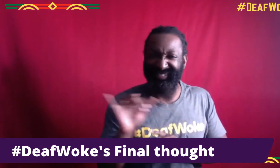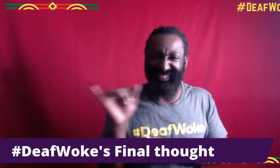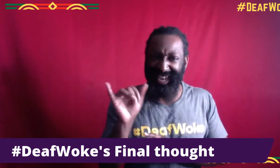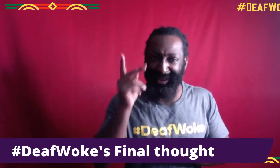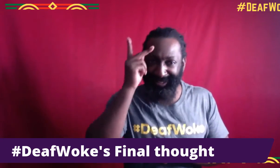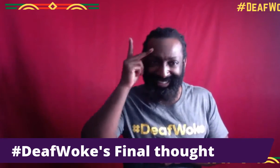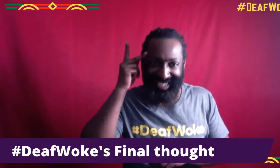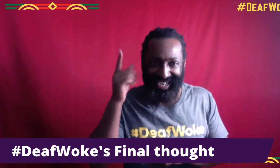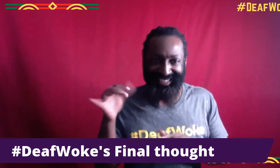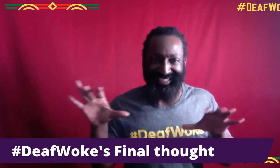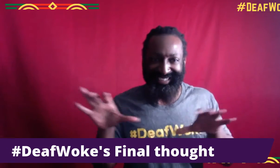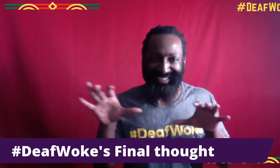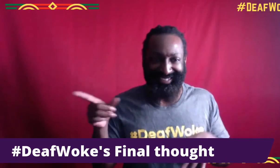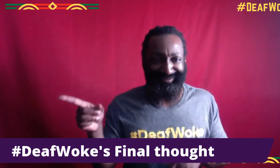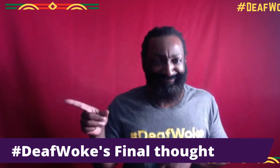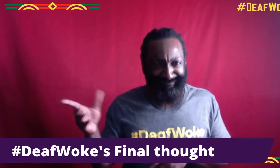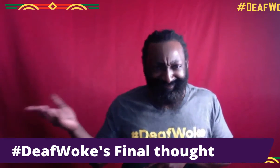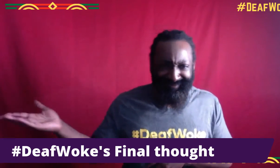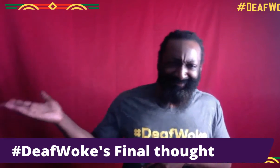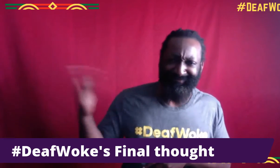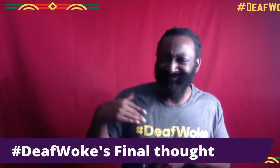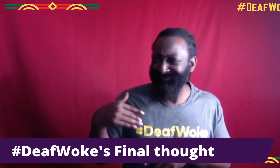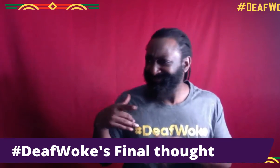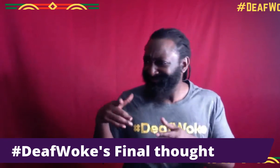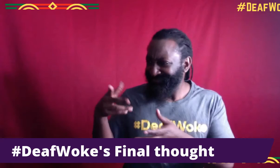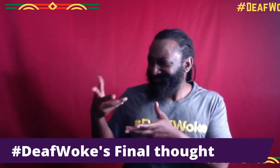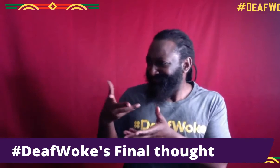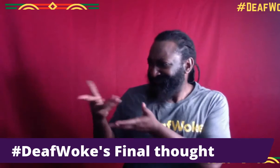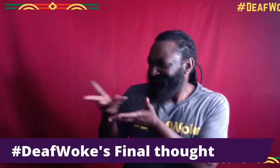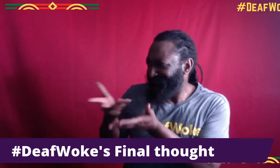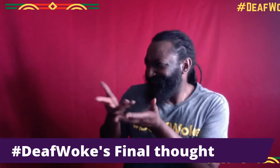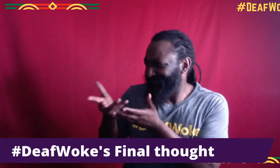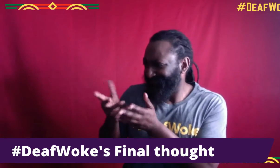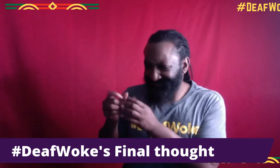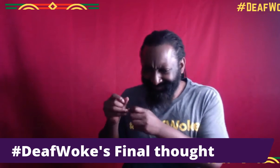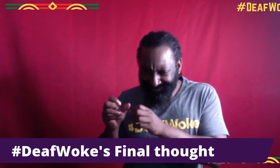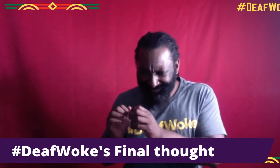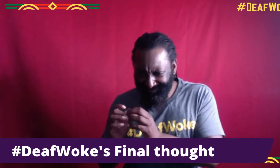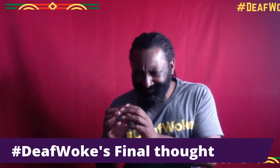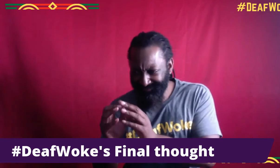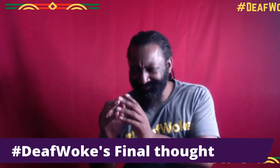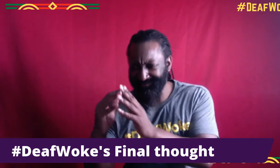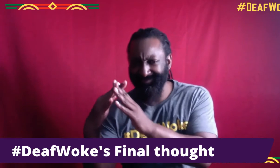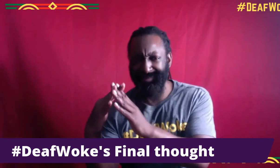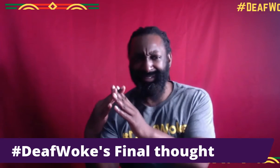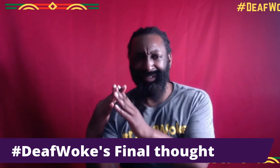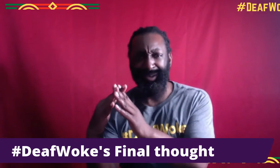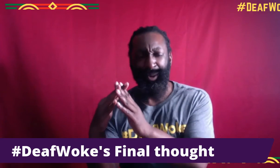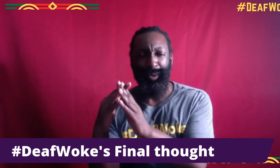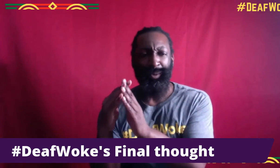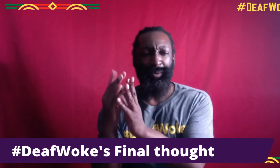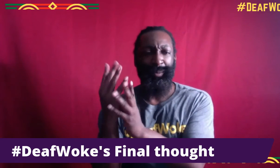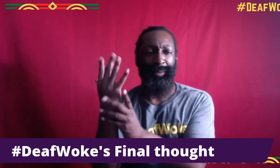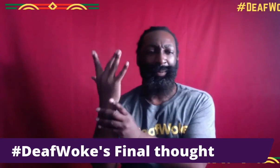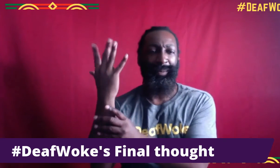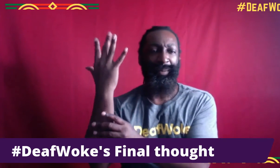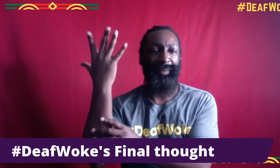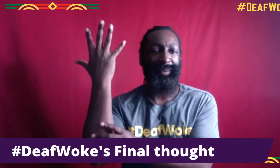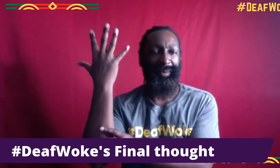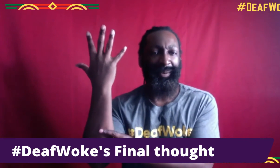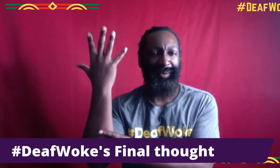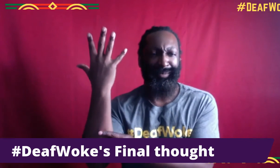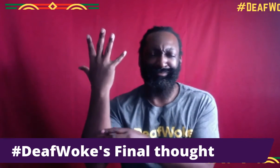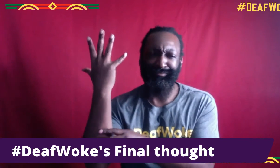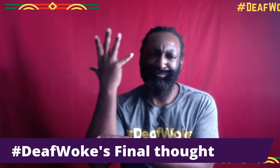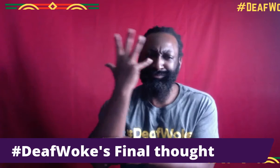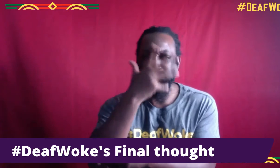invite other cultures. Same as Katrina. She invited something that was different, and